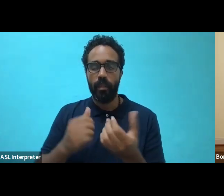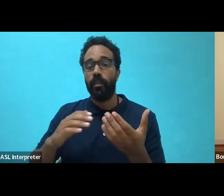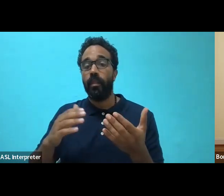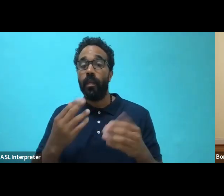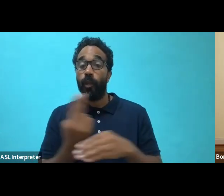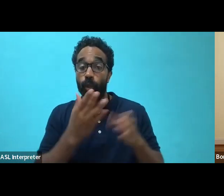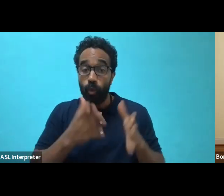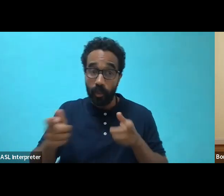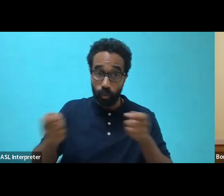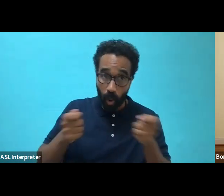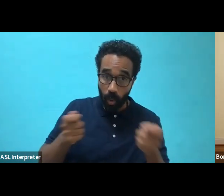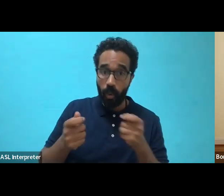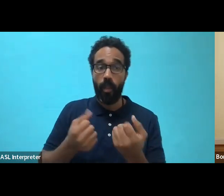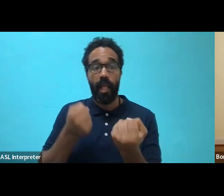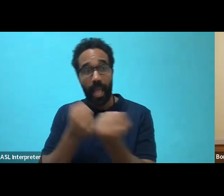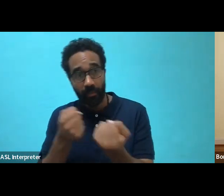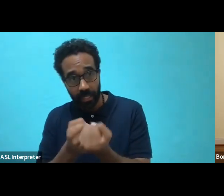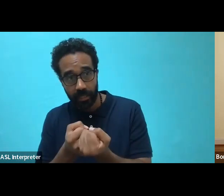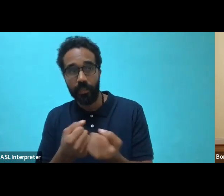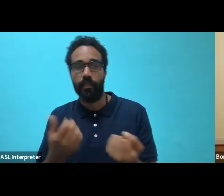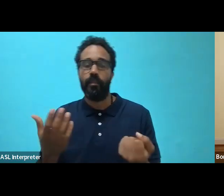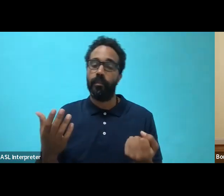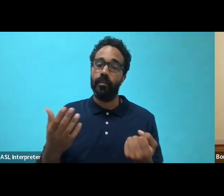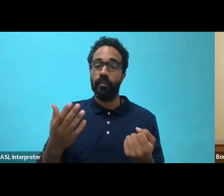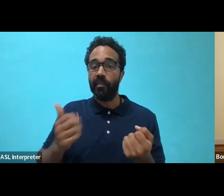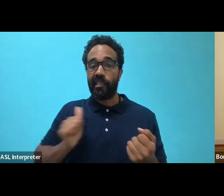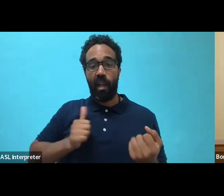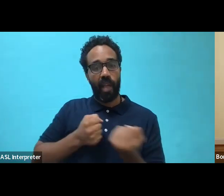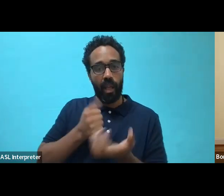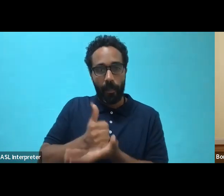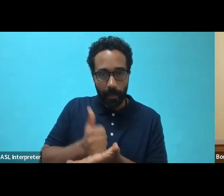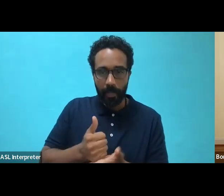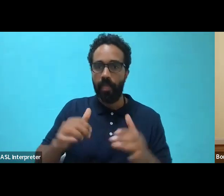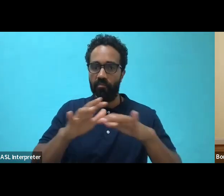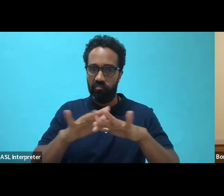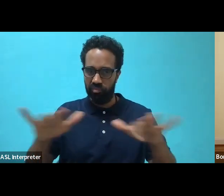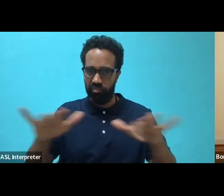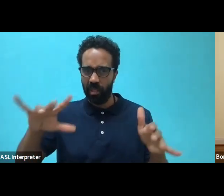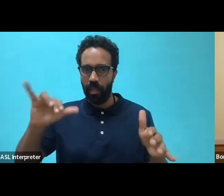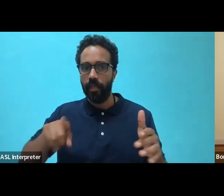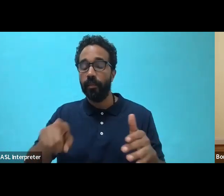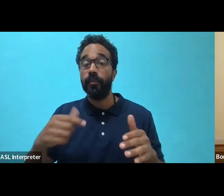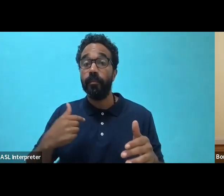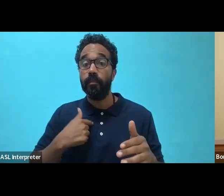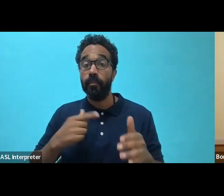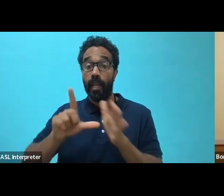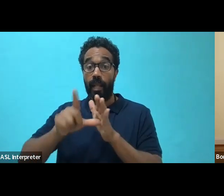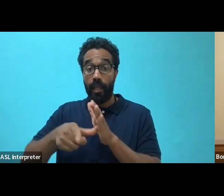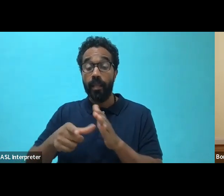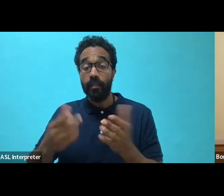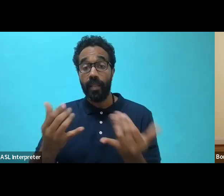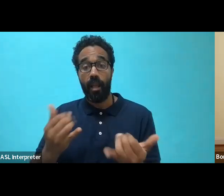consumer control. In the remainder of my presentation, I will contrast the medical model of